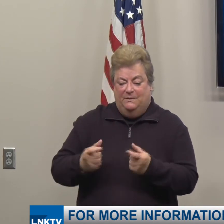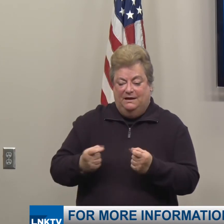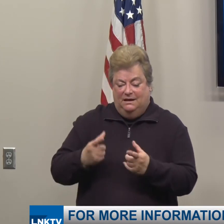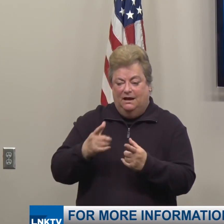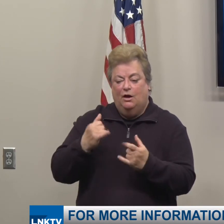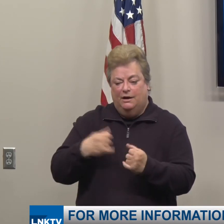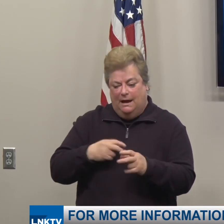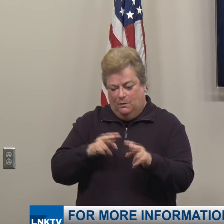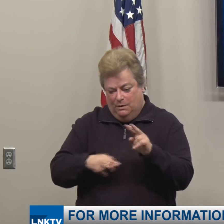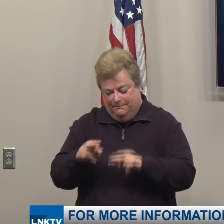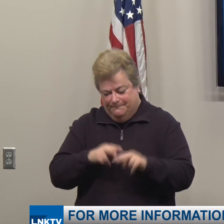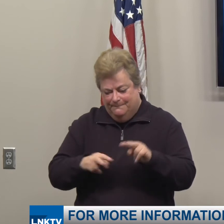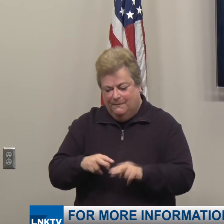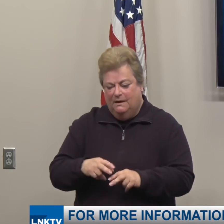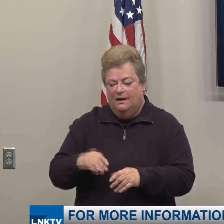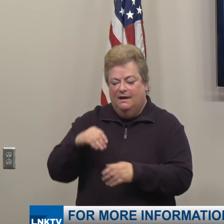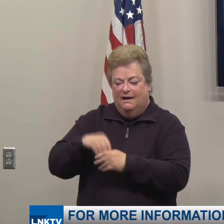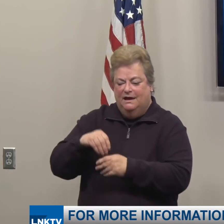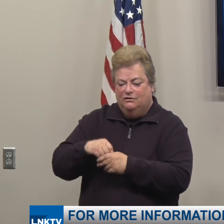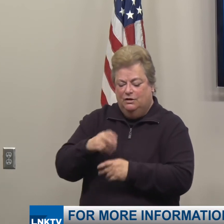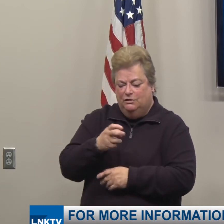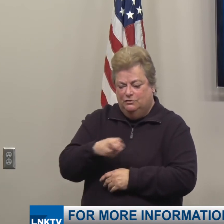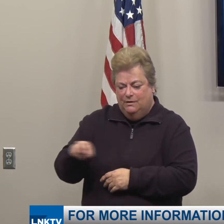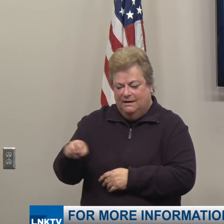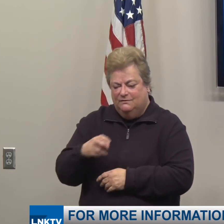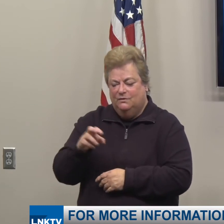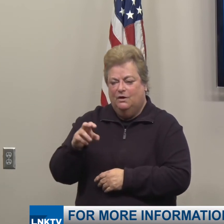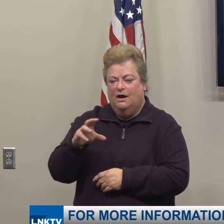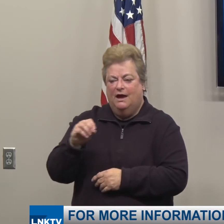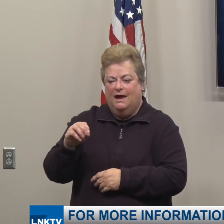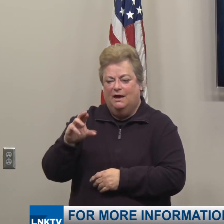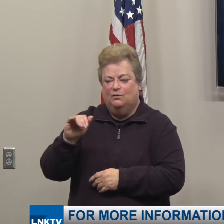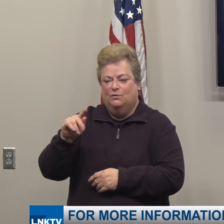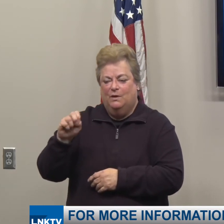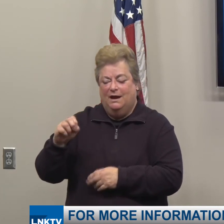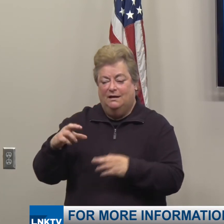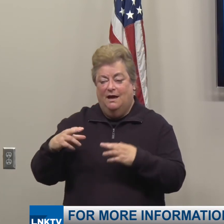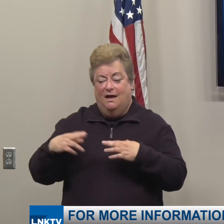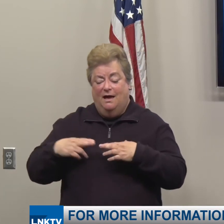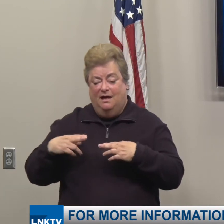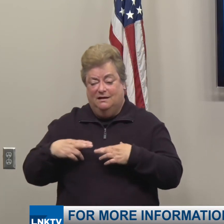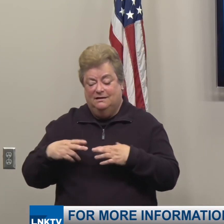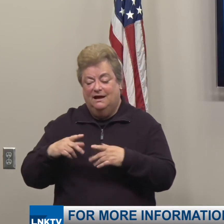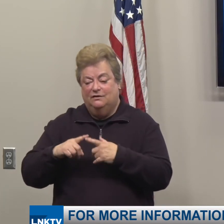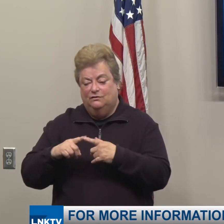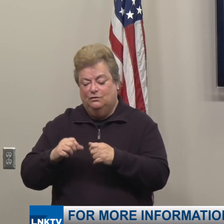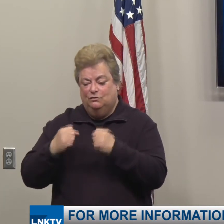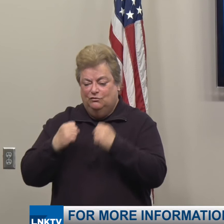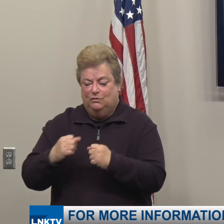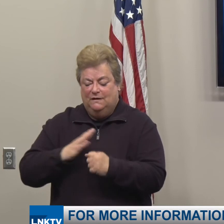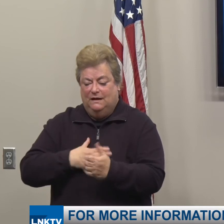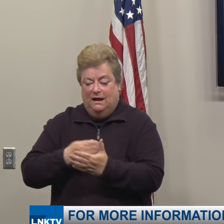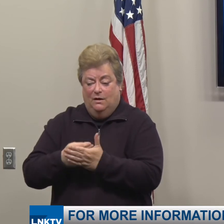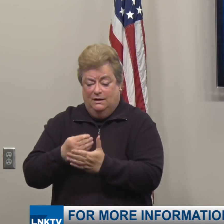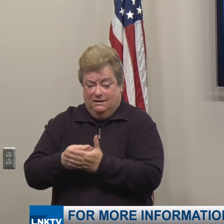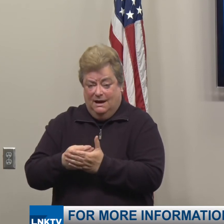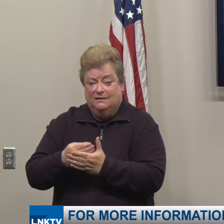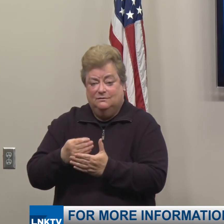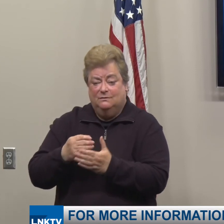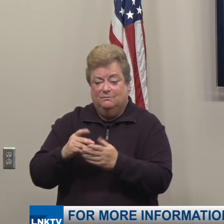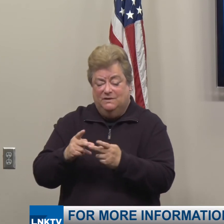pursued. Internal transfers and rate holidays are being enacted to replenish the general fund and to strengthen our cash position going into the next budget